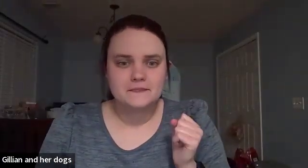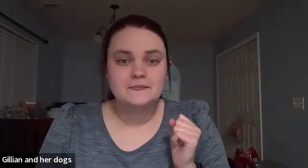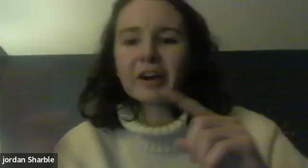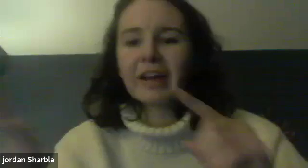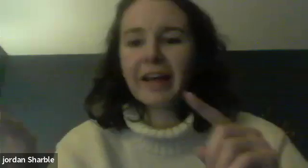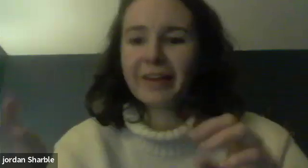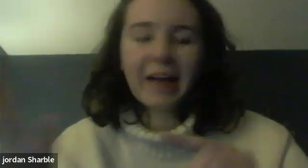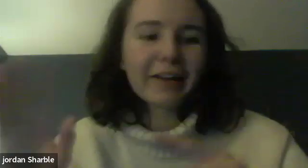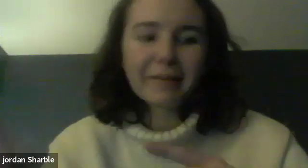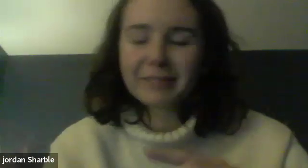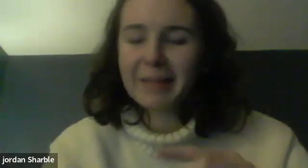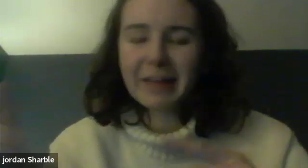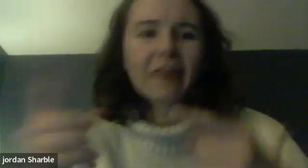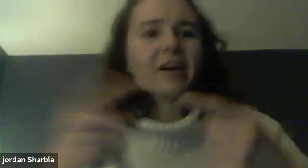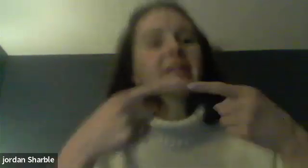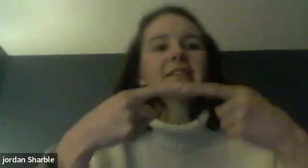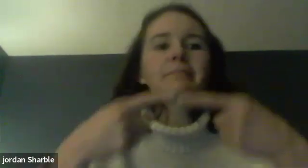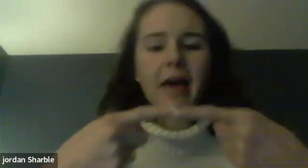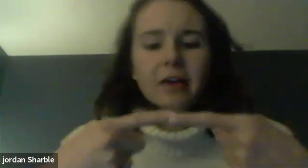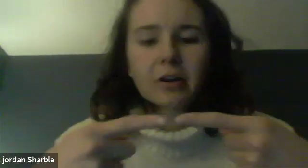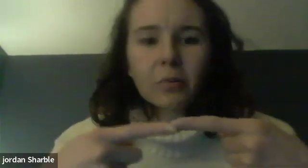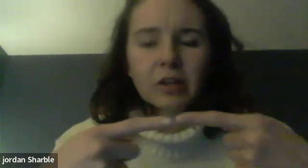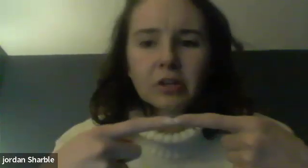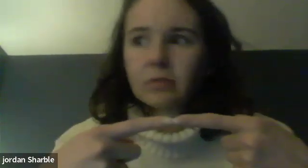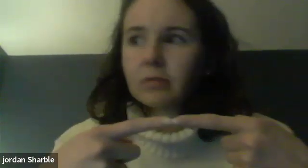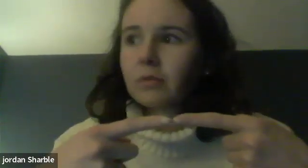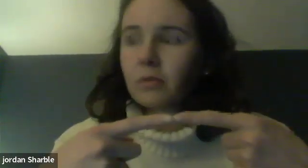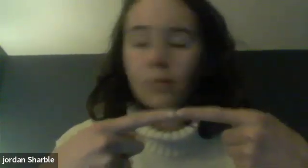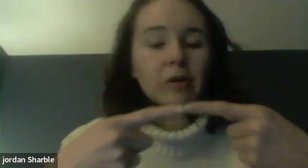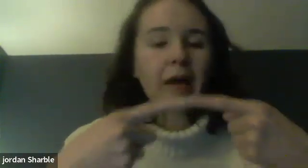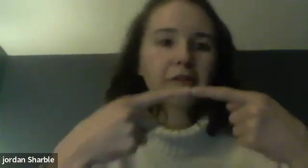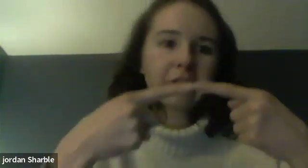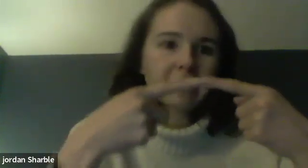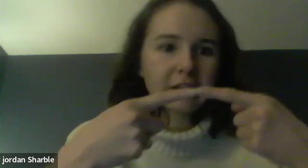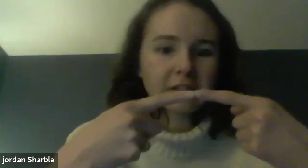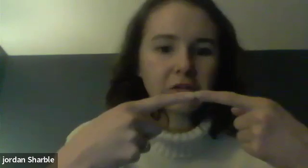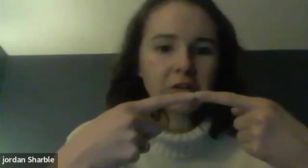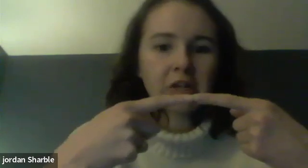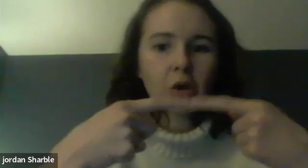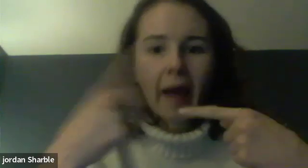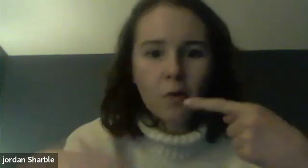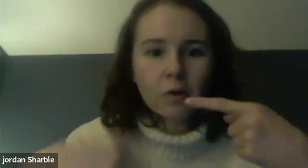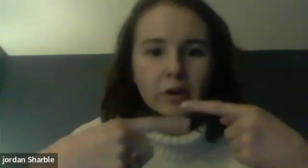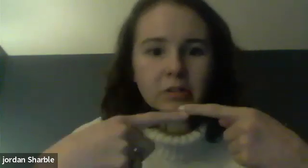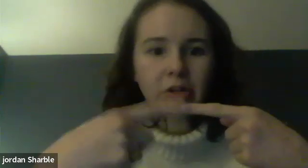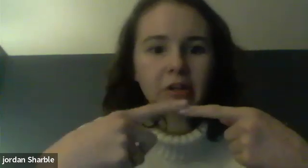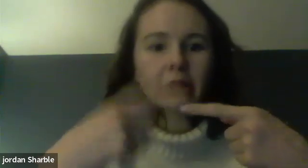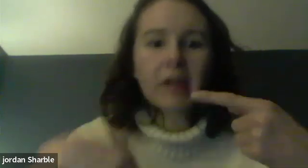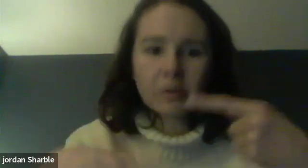Sorry, I don't know how to type that out. Does it matter when you have your fingers like this, do you need to go outwards or do you need to go inwards?